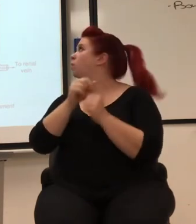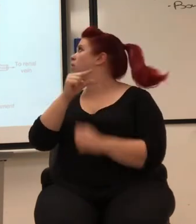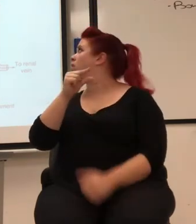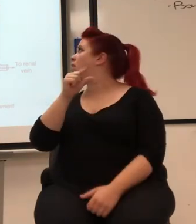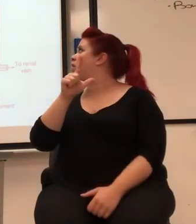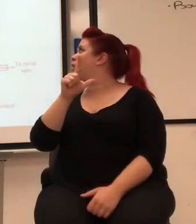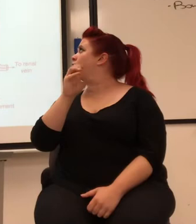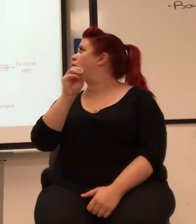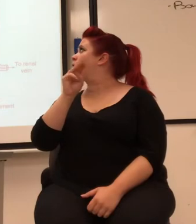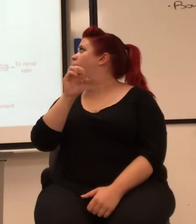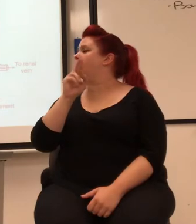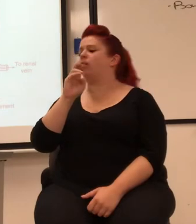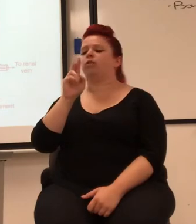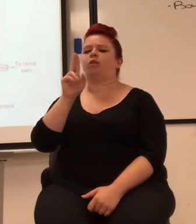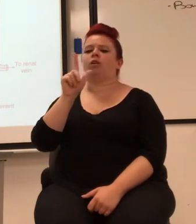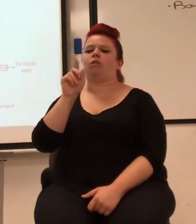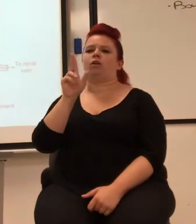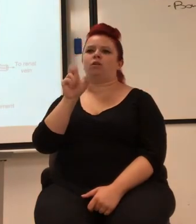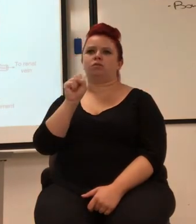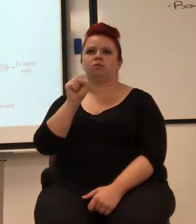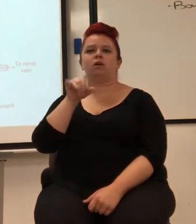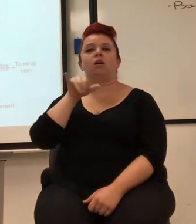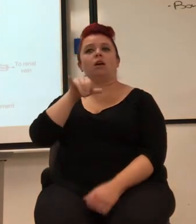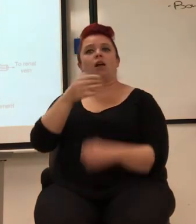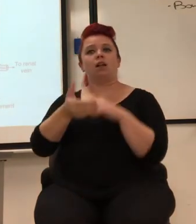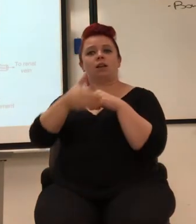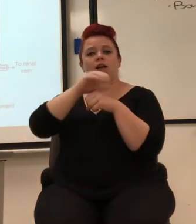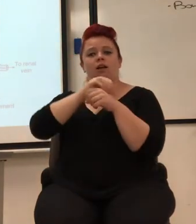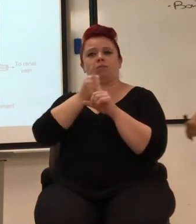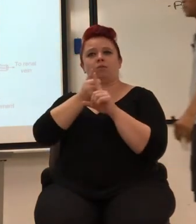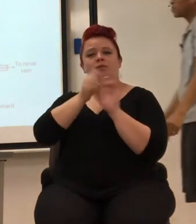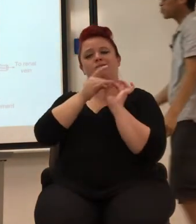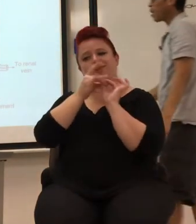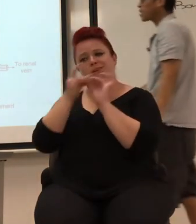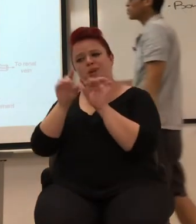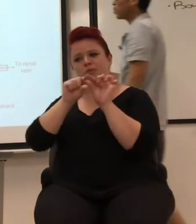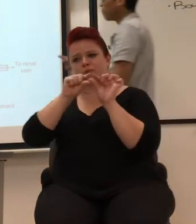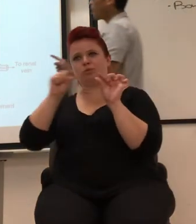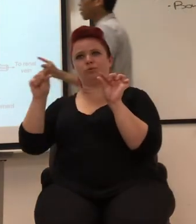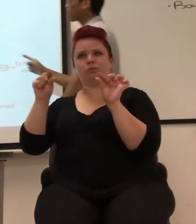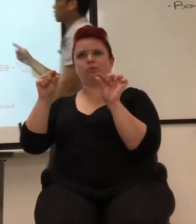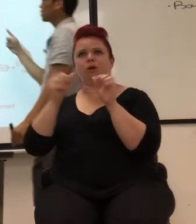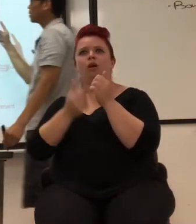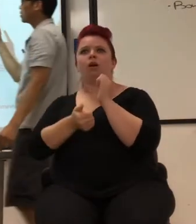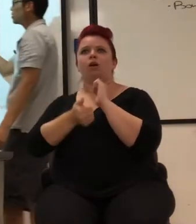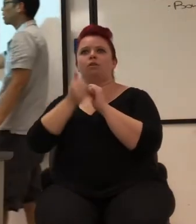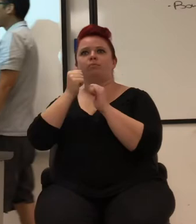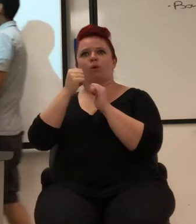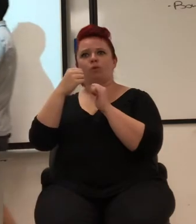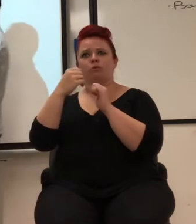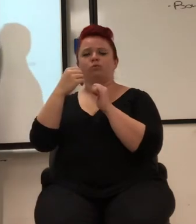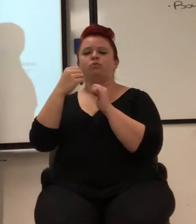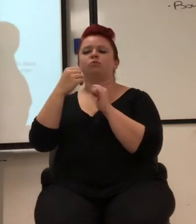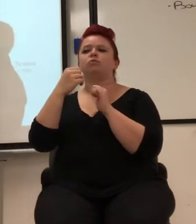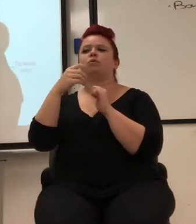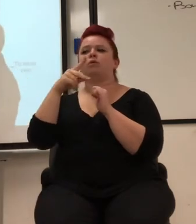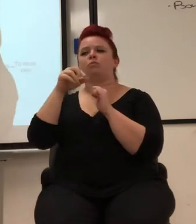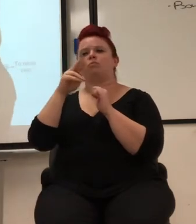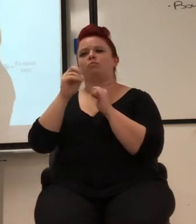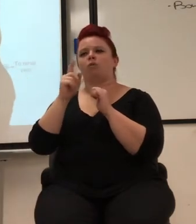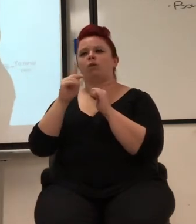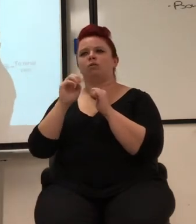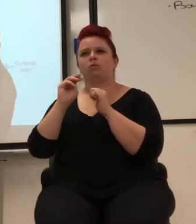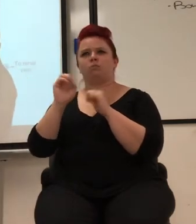And that capsule is connected to the rest of the tube. Now the first part, the most proximal part to the capsule, is they just call